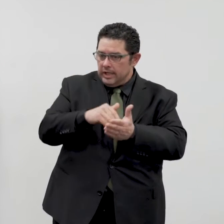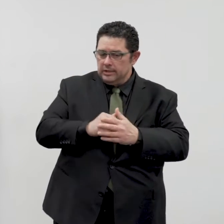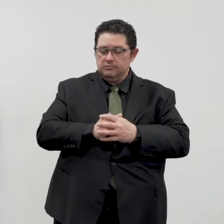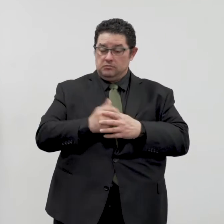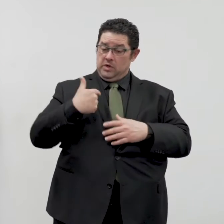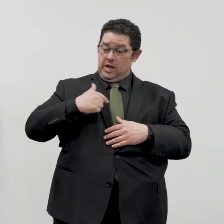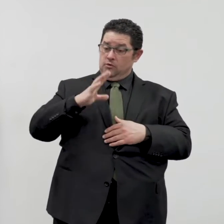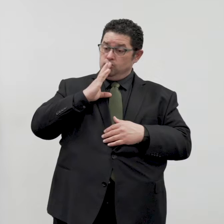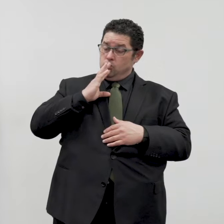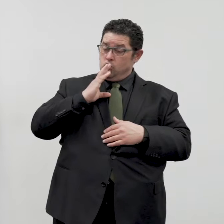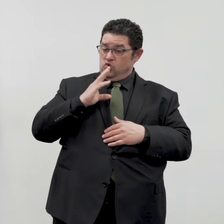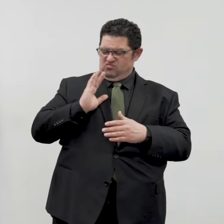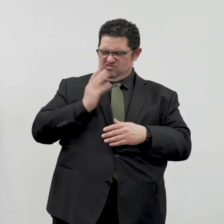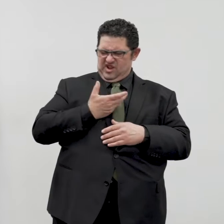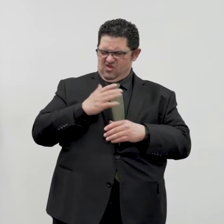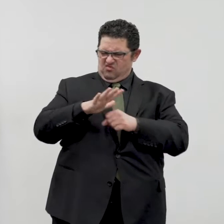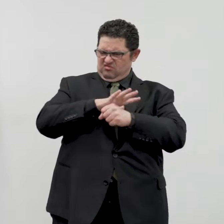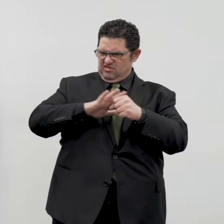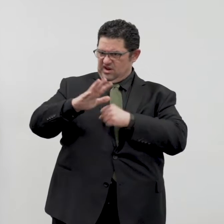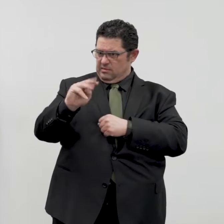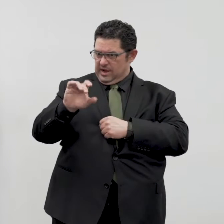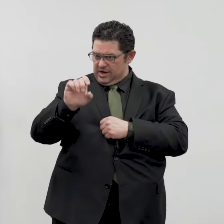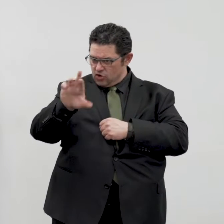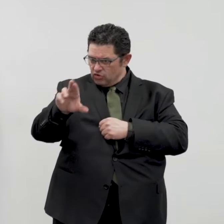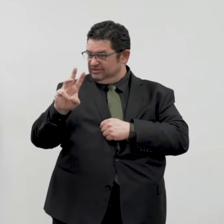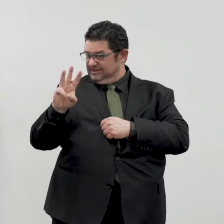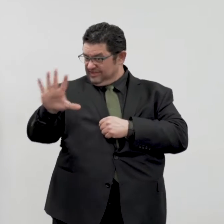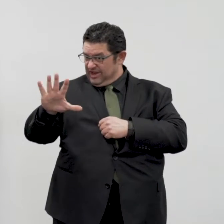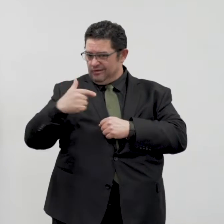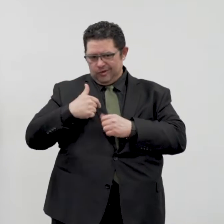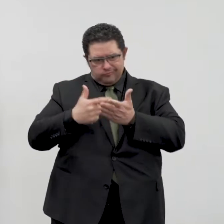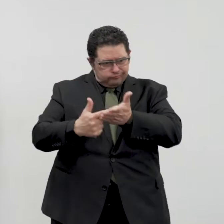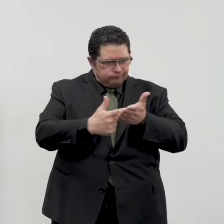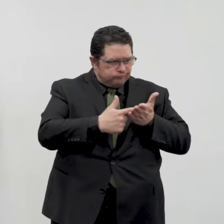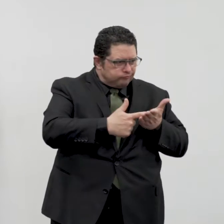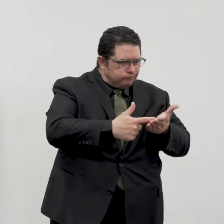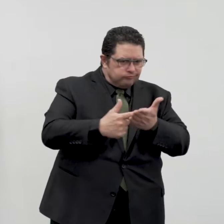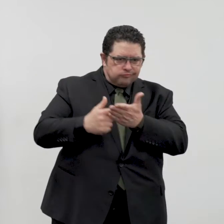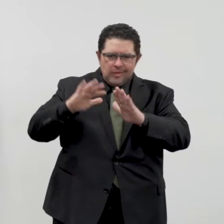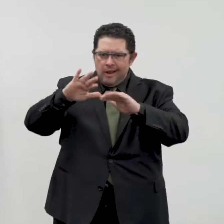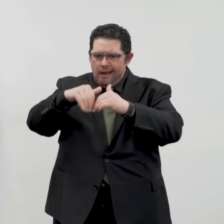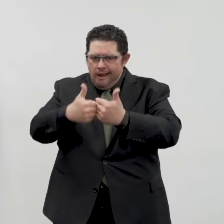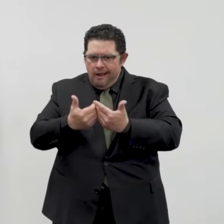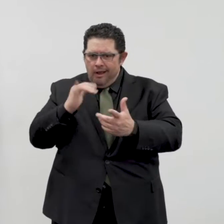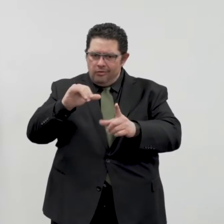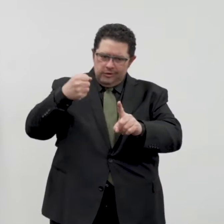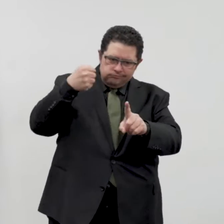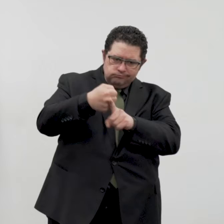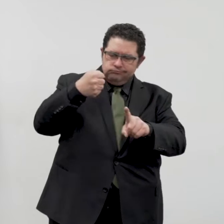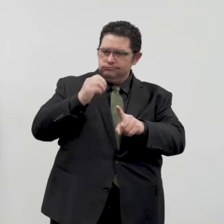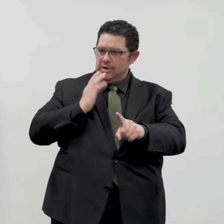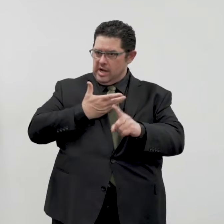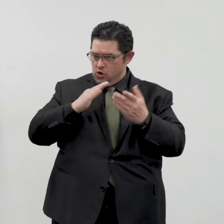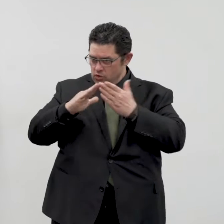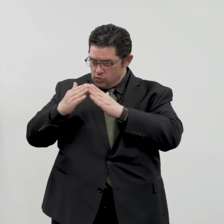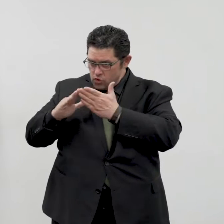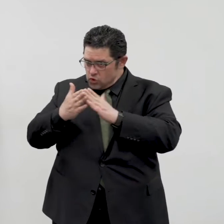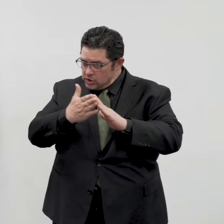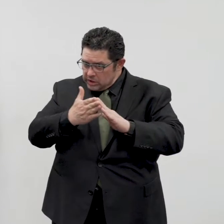our county's mayors, several who are concerned about the economic impact this is having on our community, and I understand that. And I